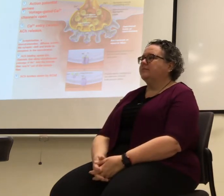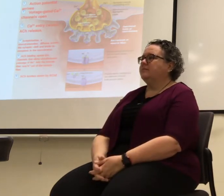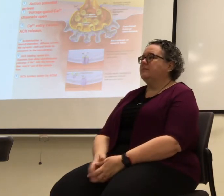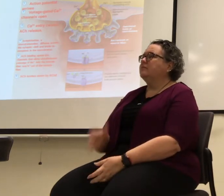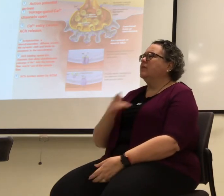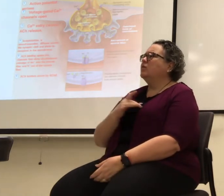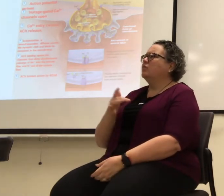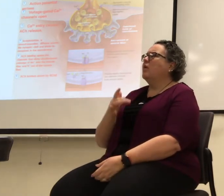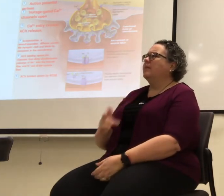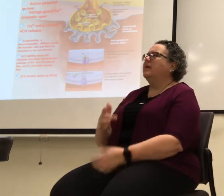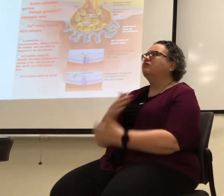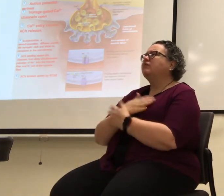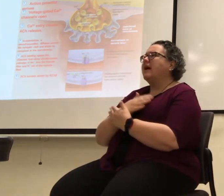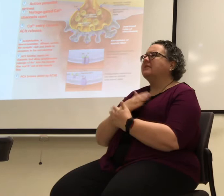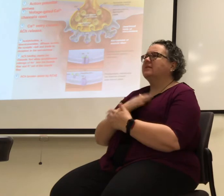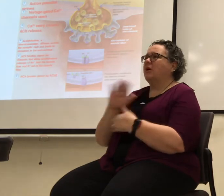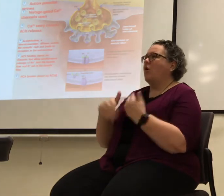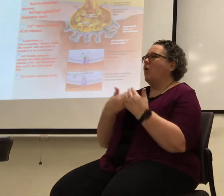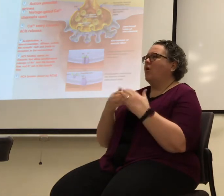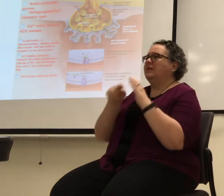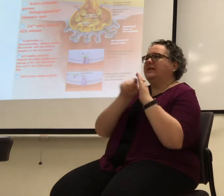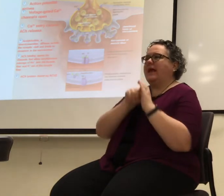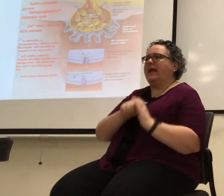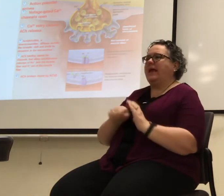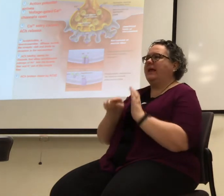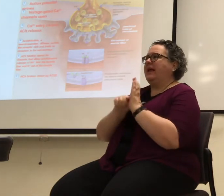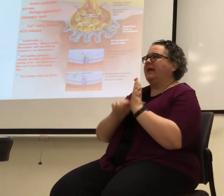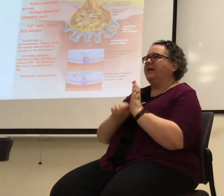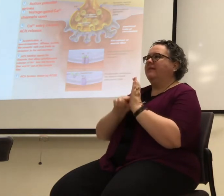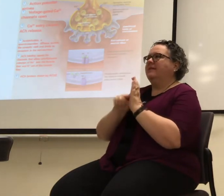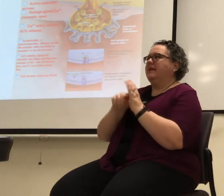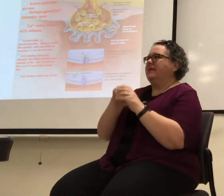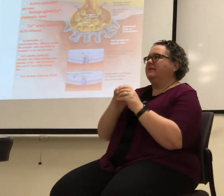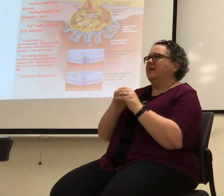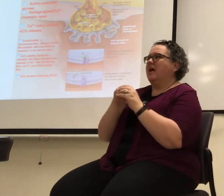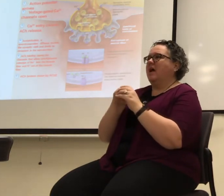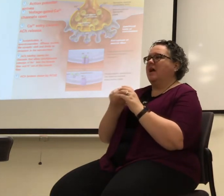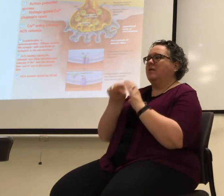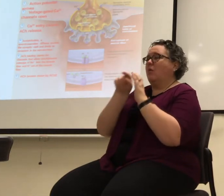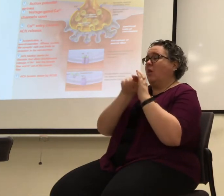Normally in rest, it's all negative on the inside. It's positive on the outside.